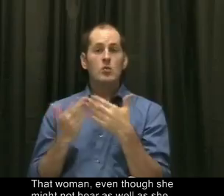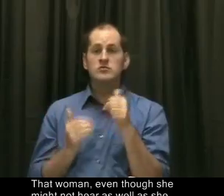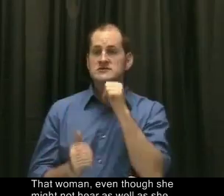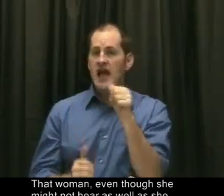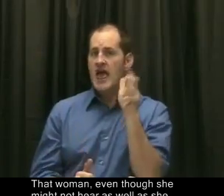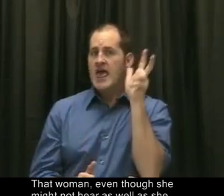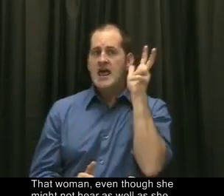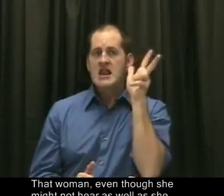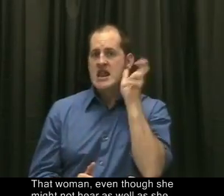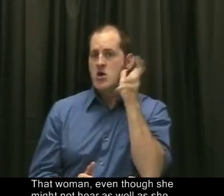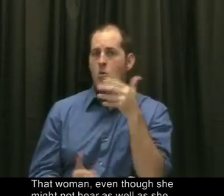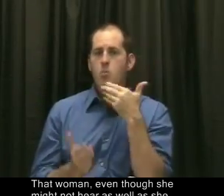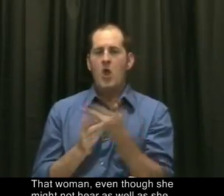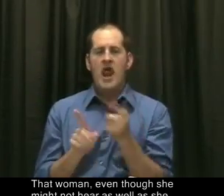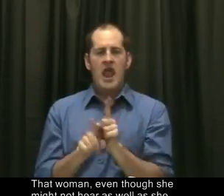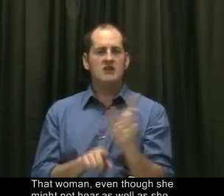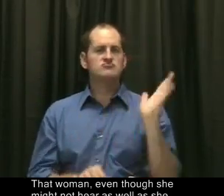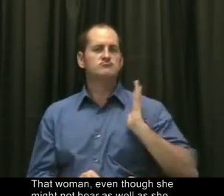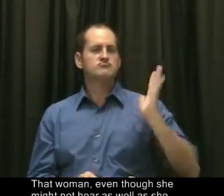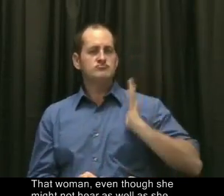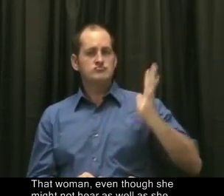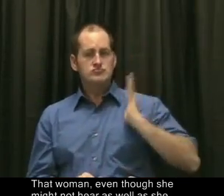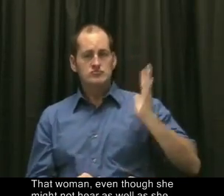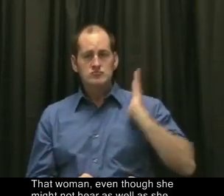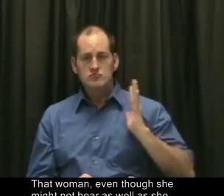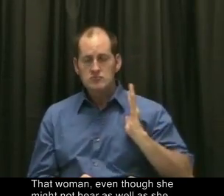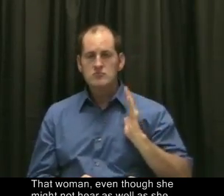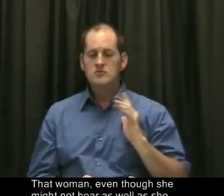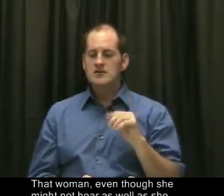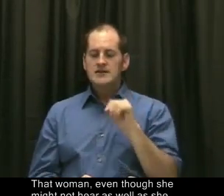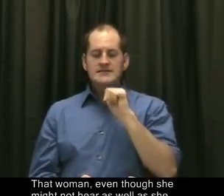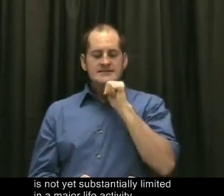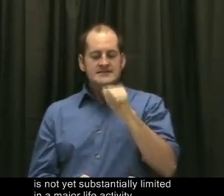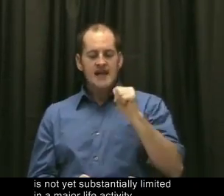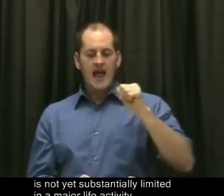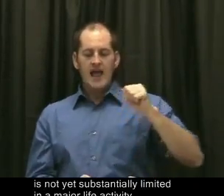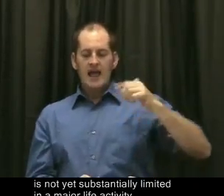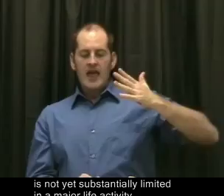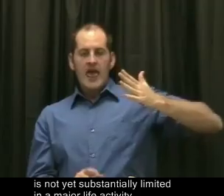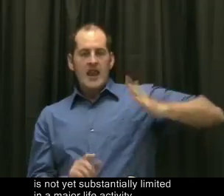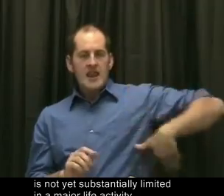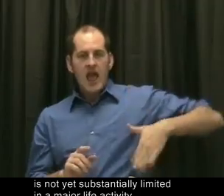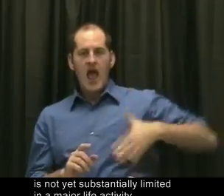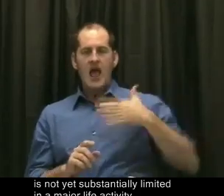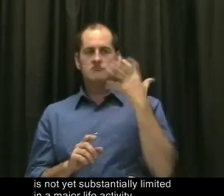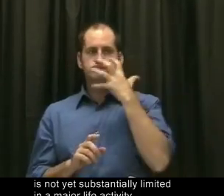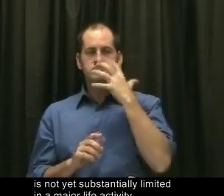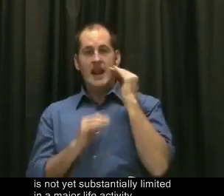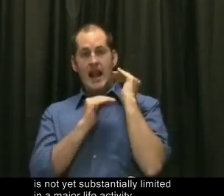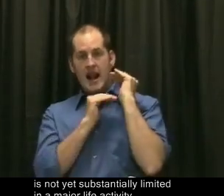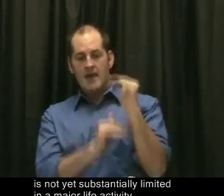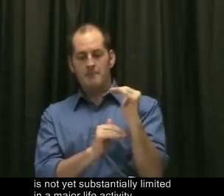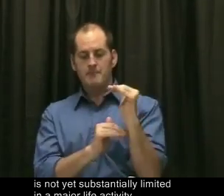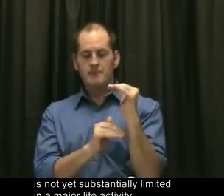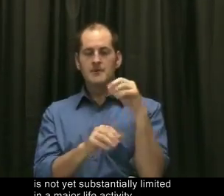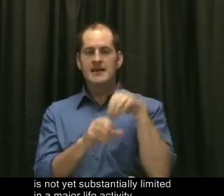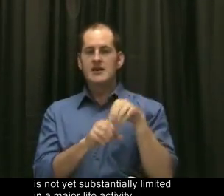That woman, even though she might not hear as well as she used to, is not yet